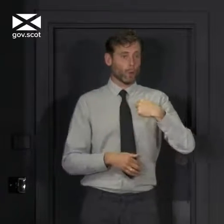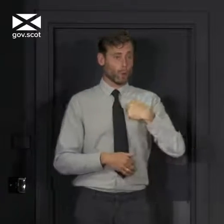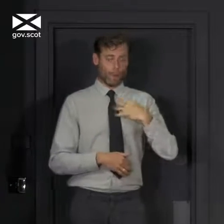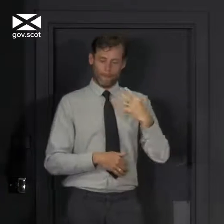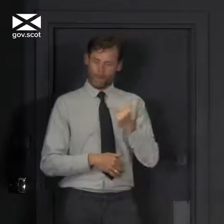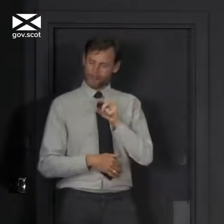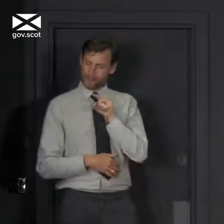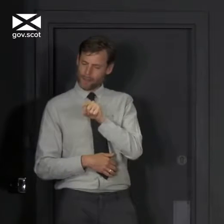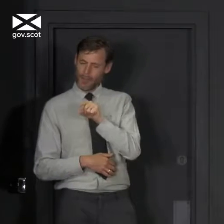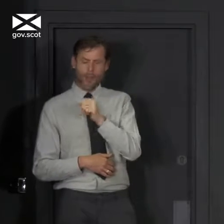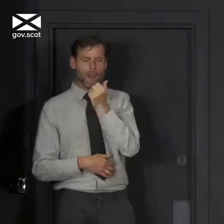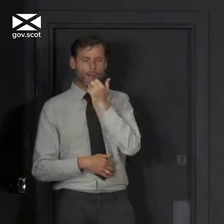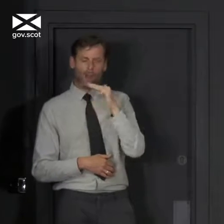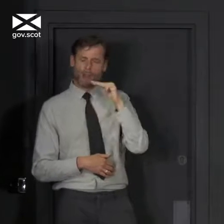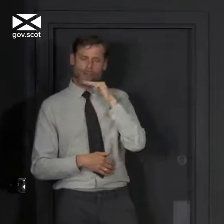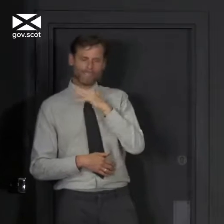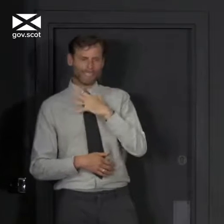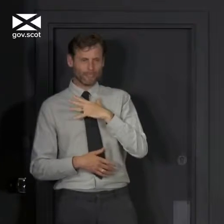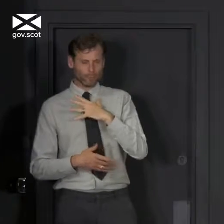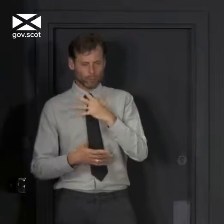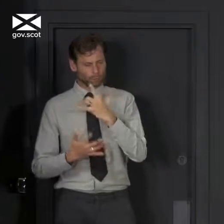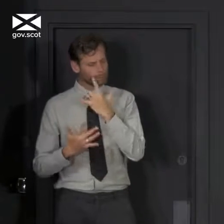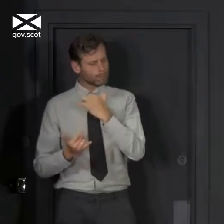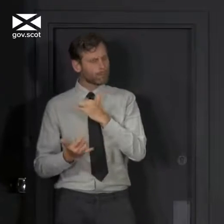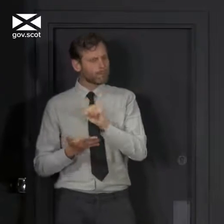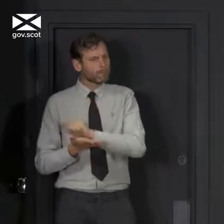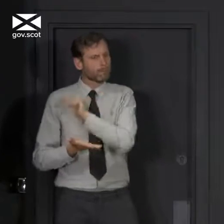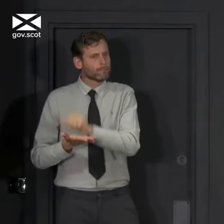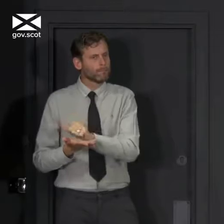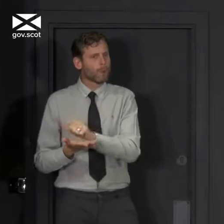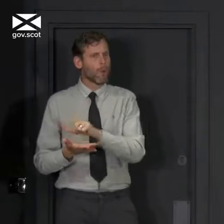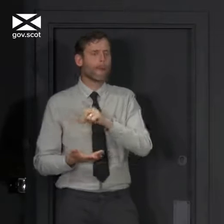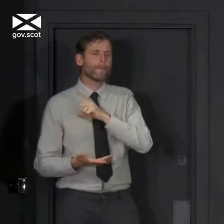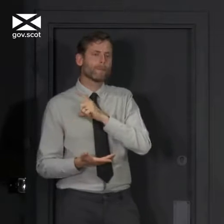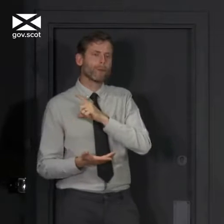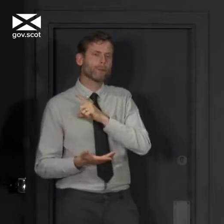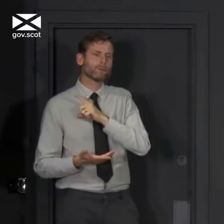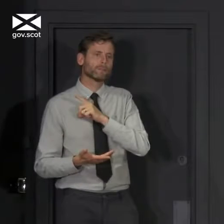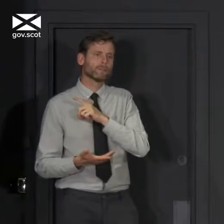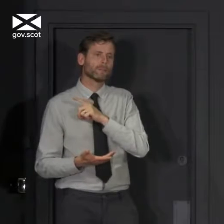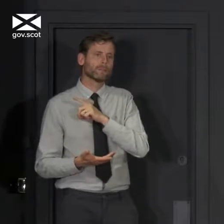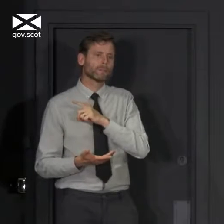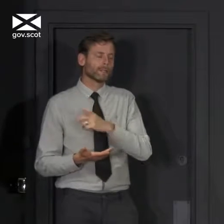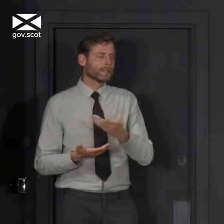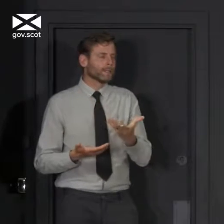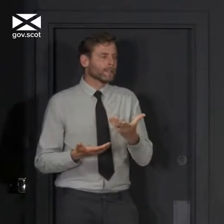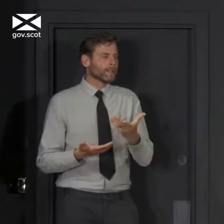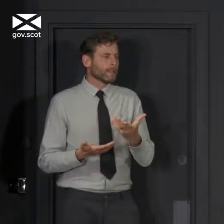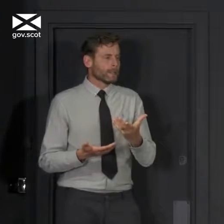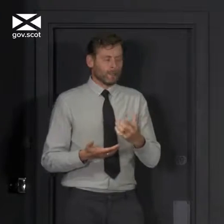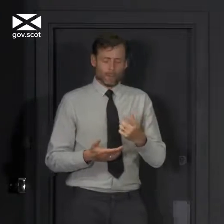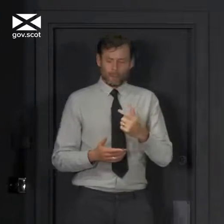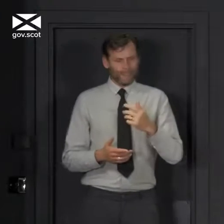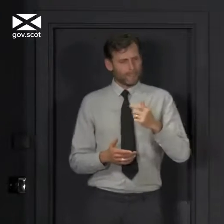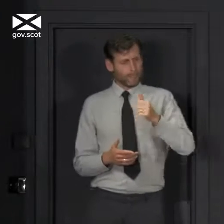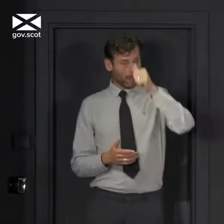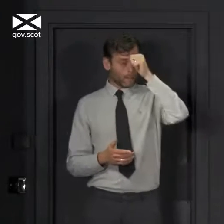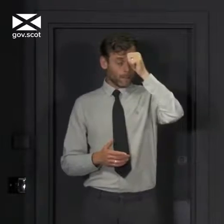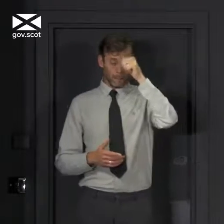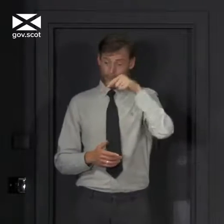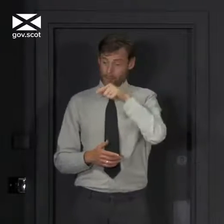to validate those figures is in part because of the difficulty of identifying